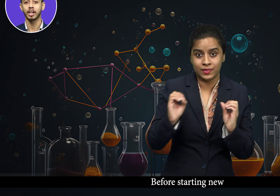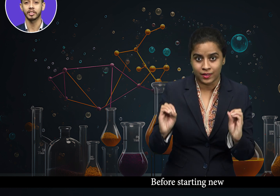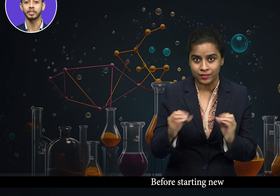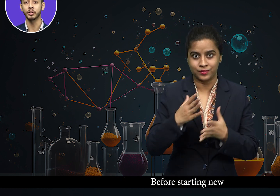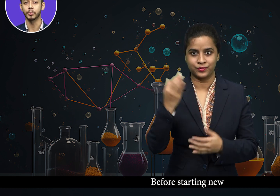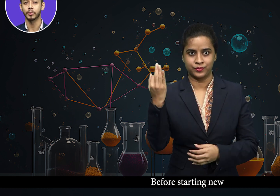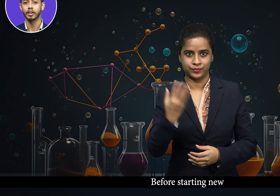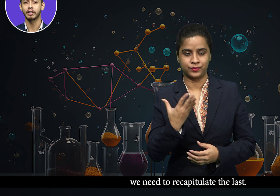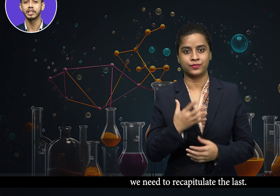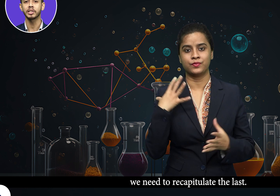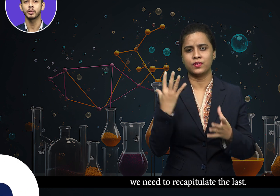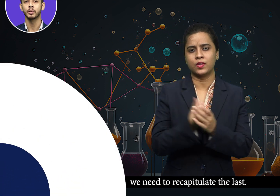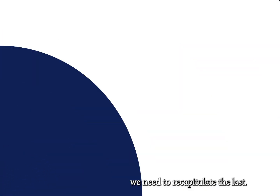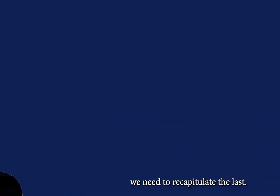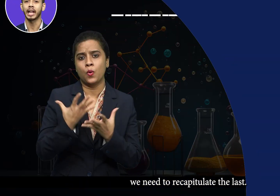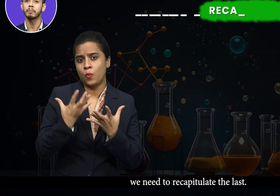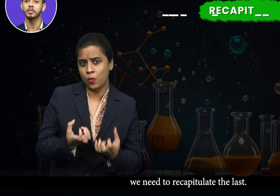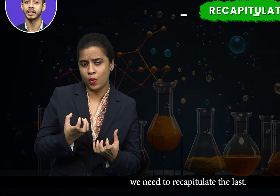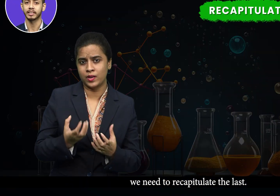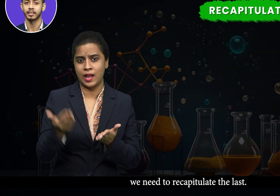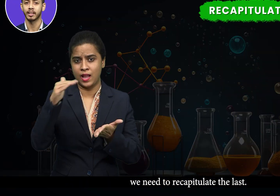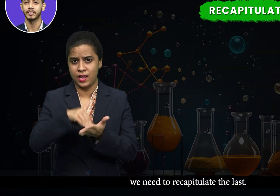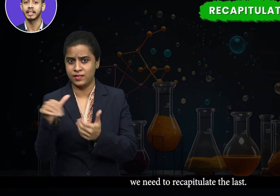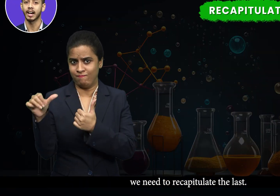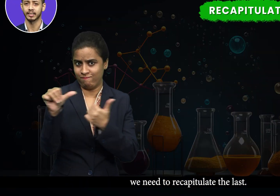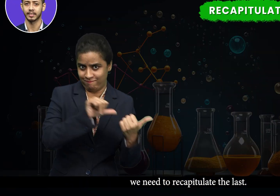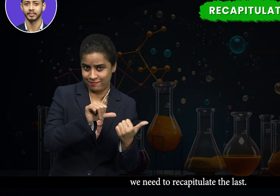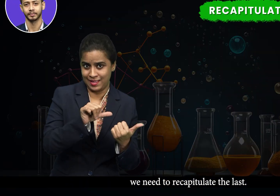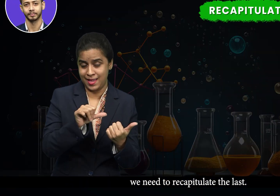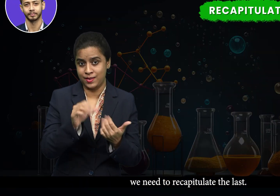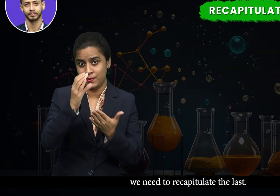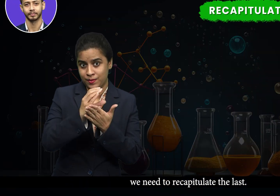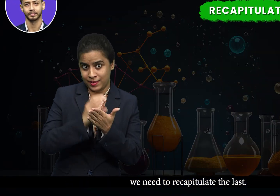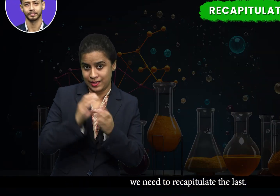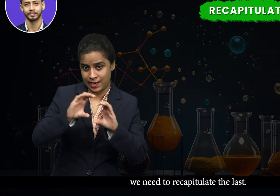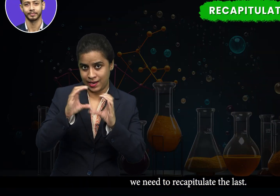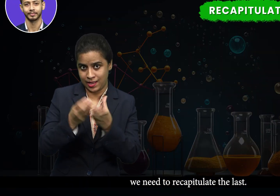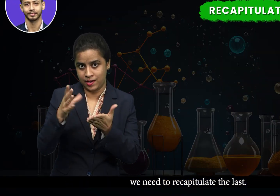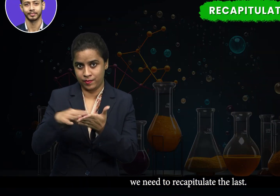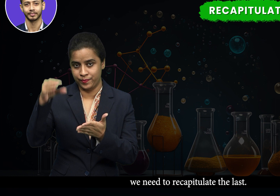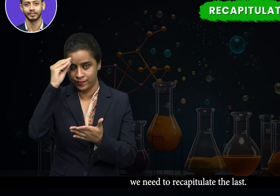Before starting new, we need to recapitulate the last.